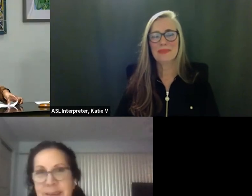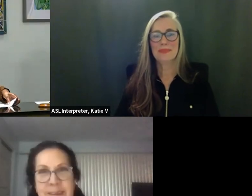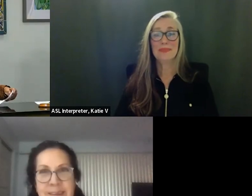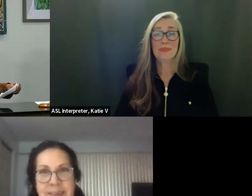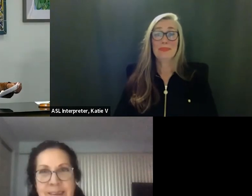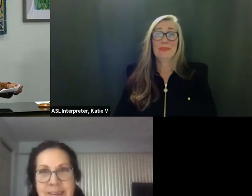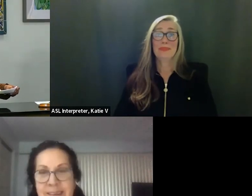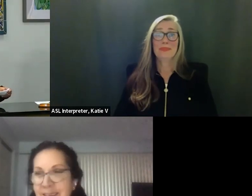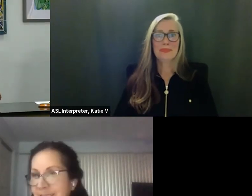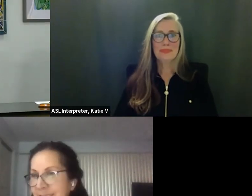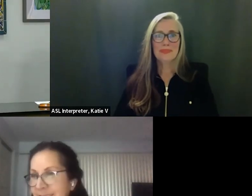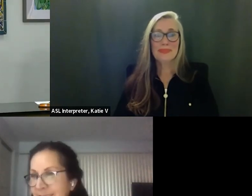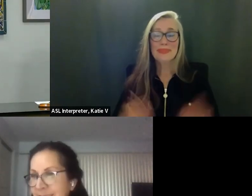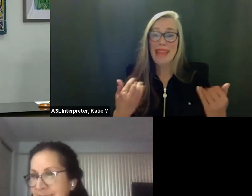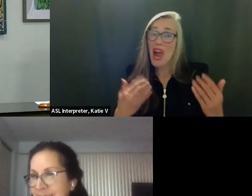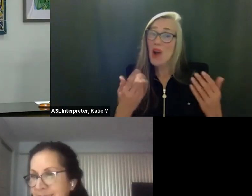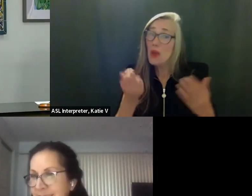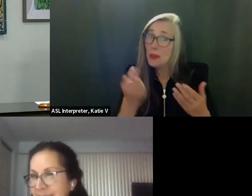in